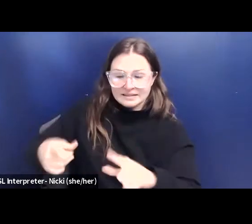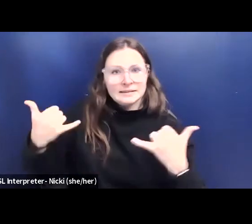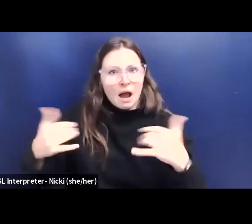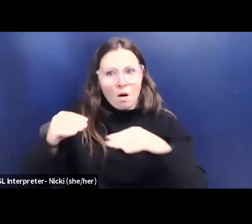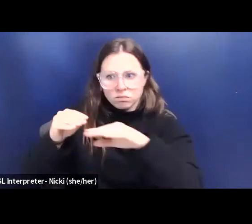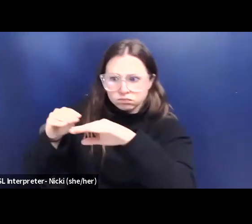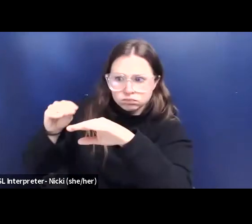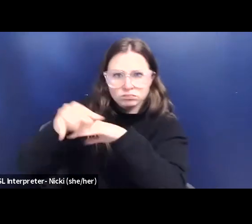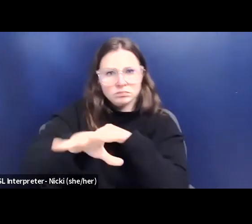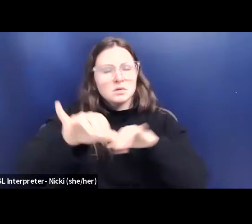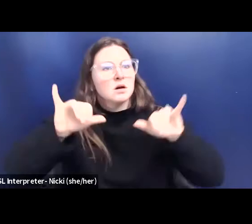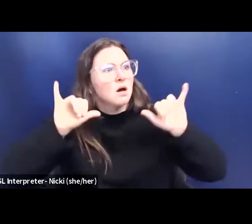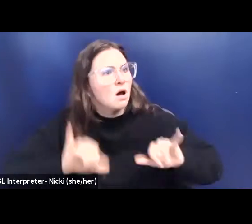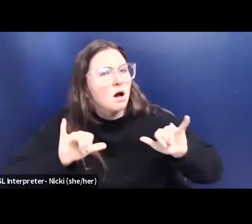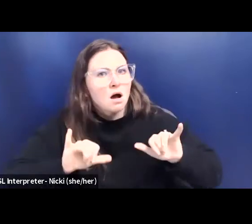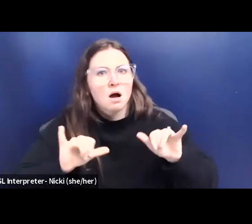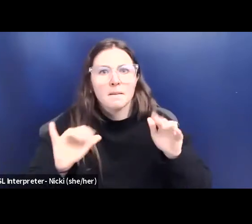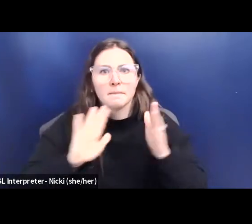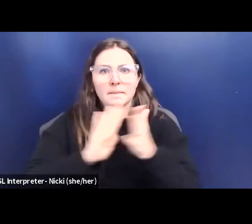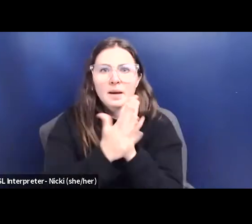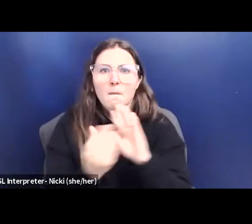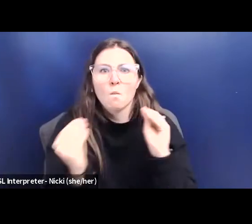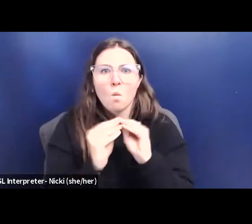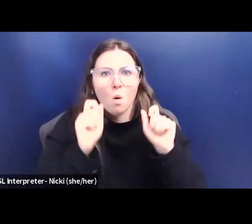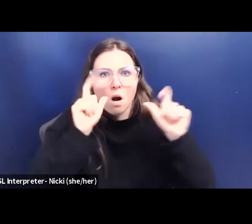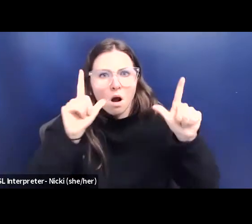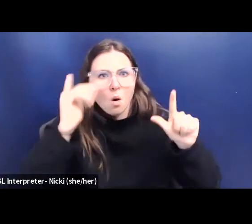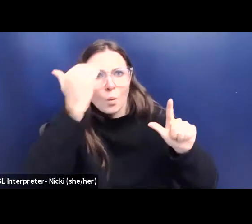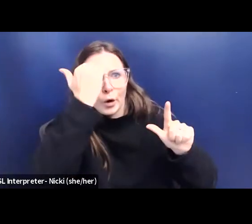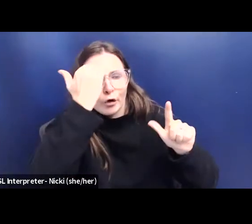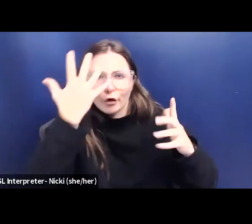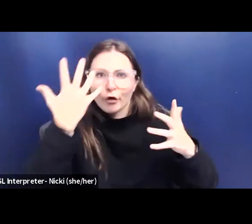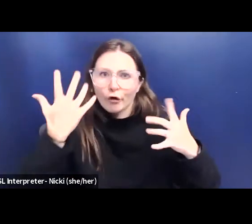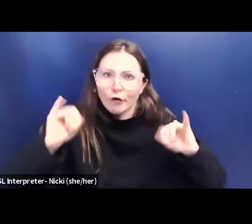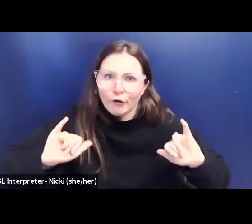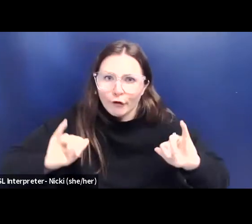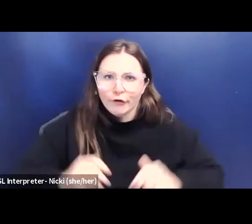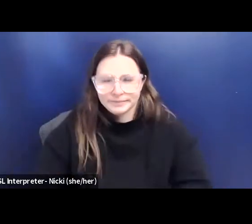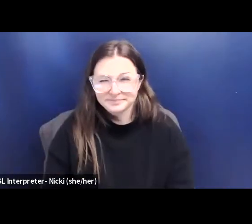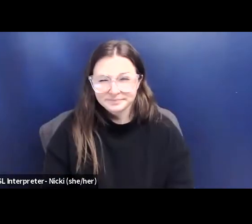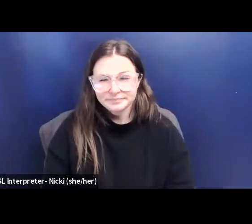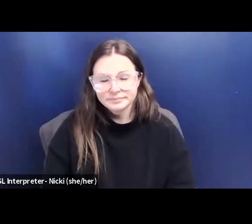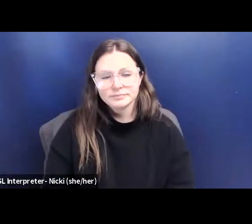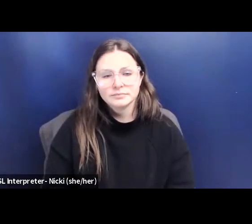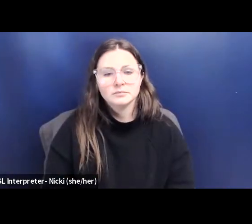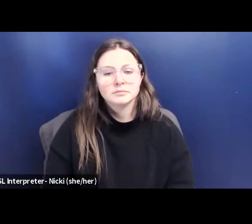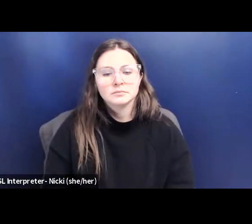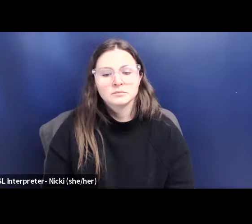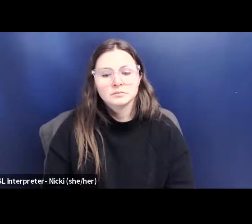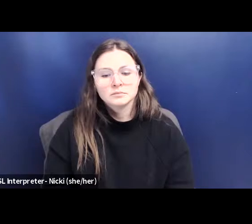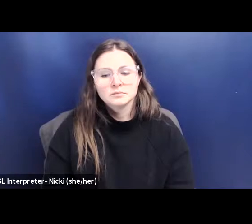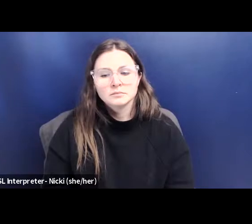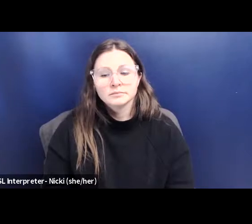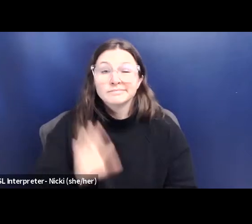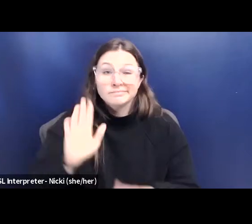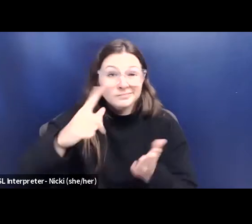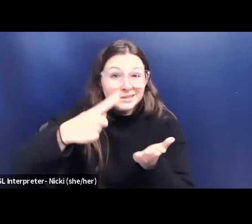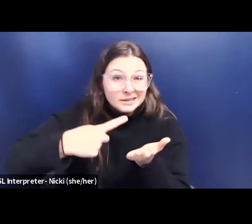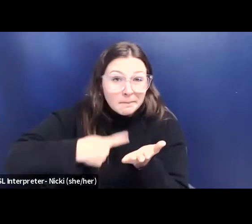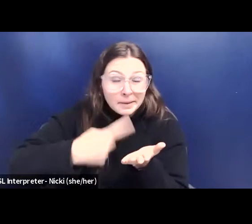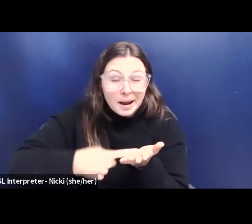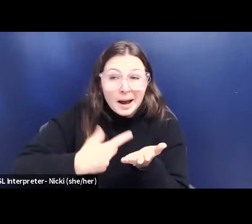to know what you can and can't accomplish in the context that you're doing your work in. Sometimes that